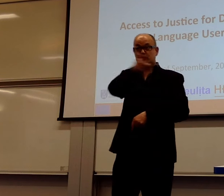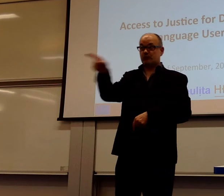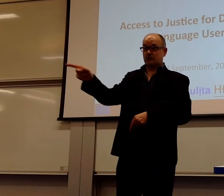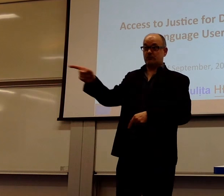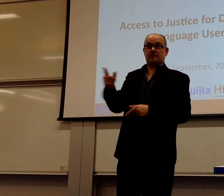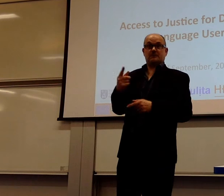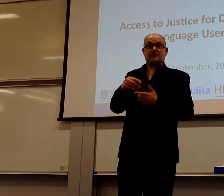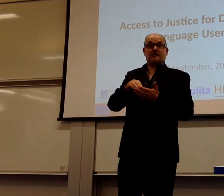satisfied.